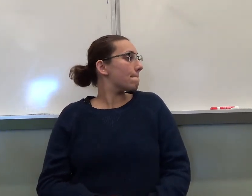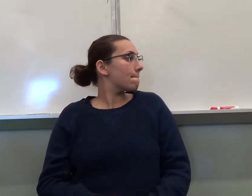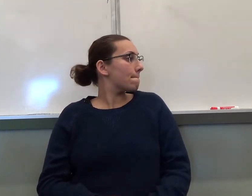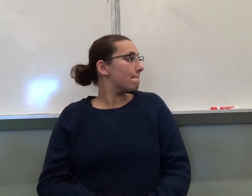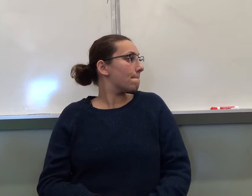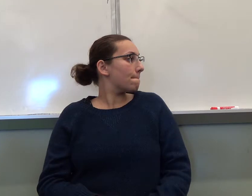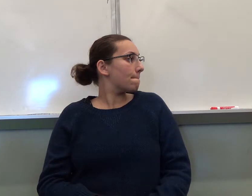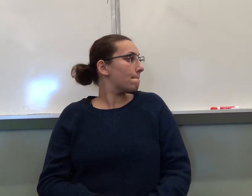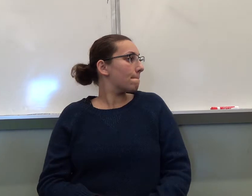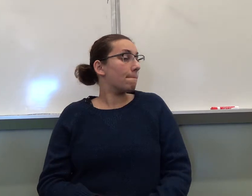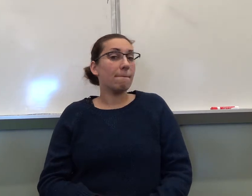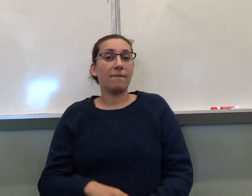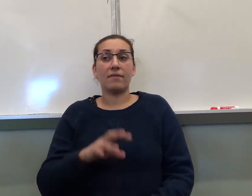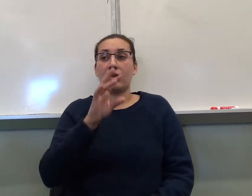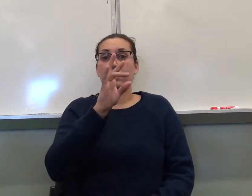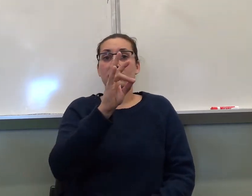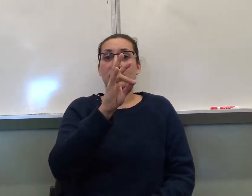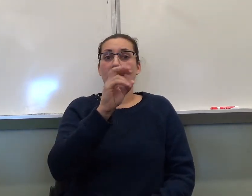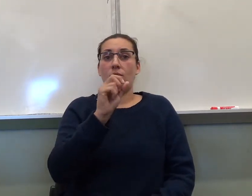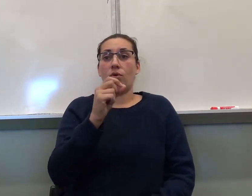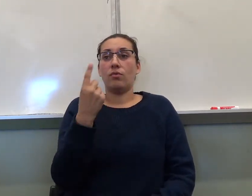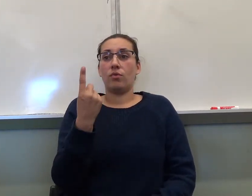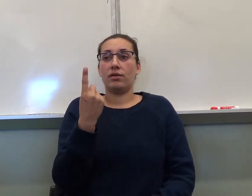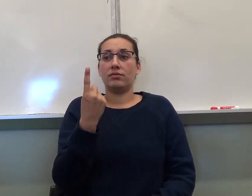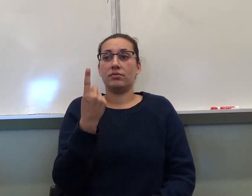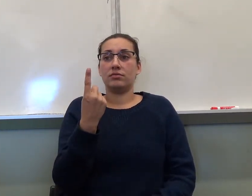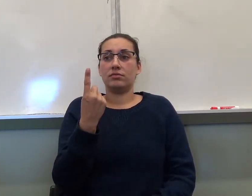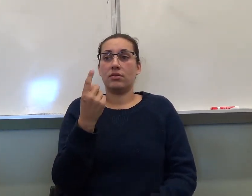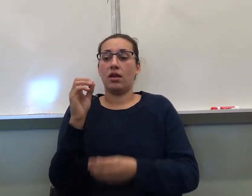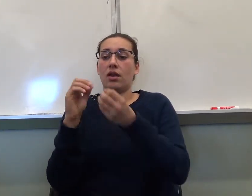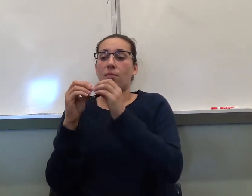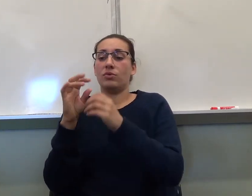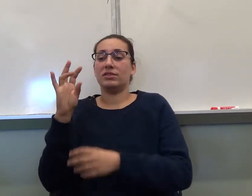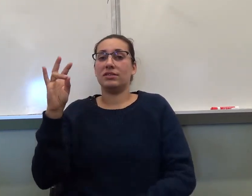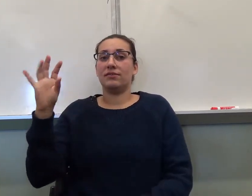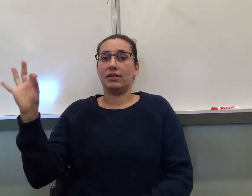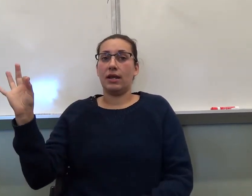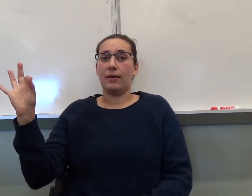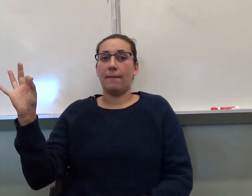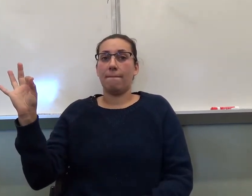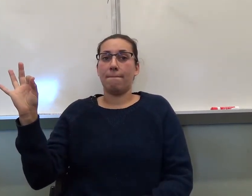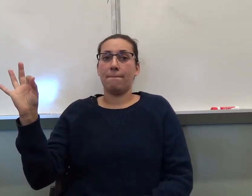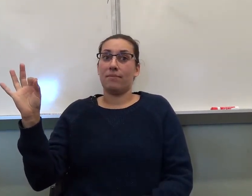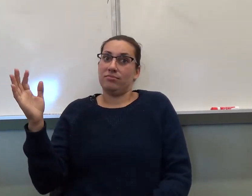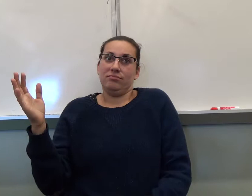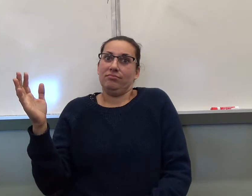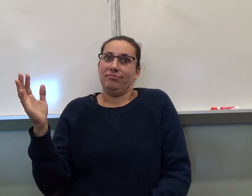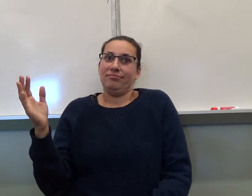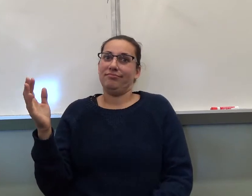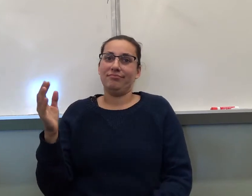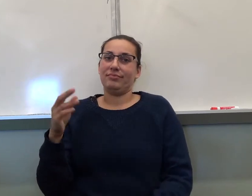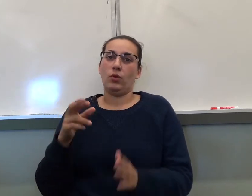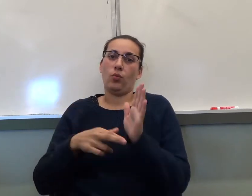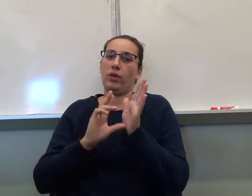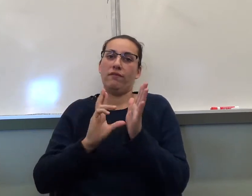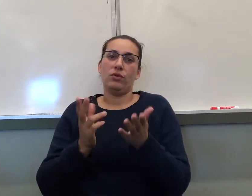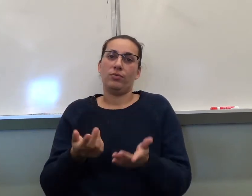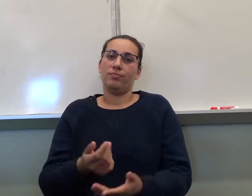This is 7.1, number 79. It says a picnic table requires 5